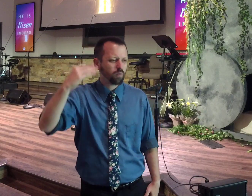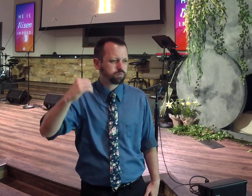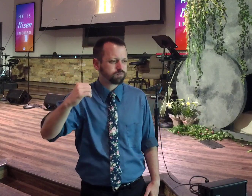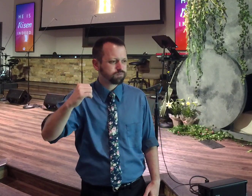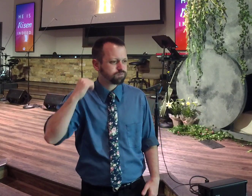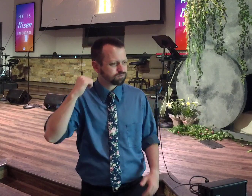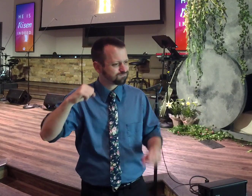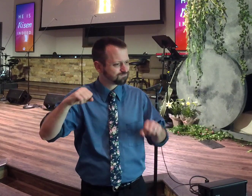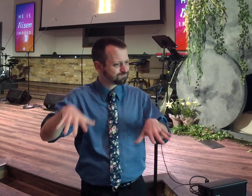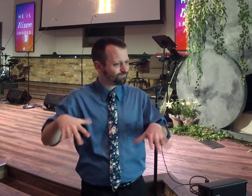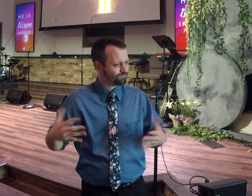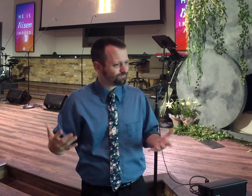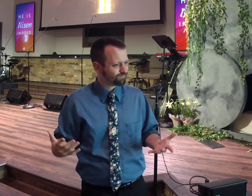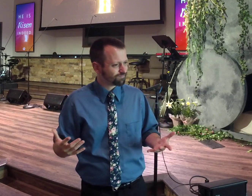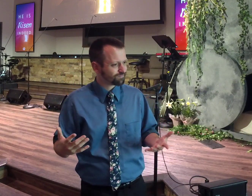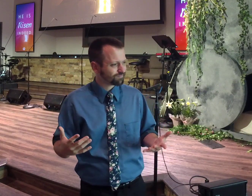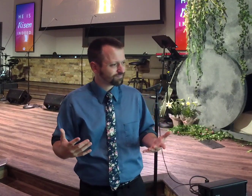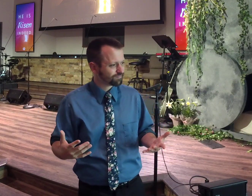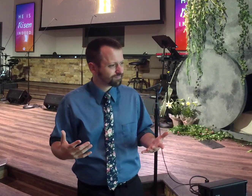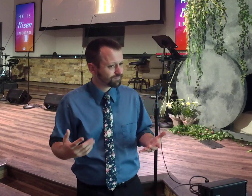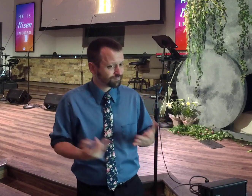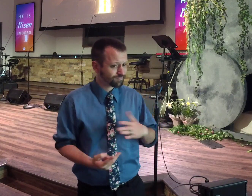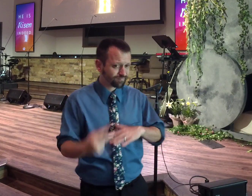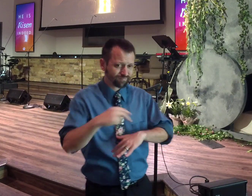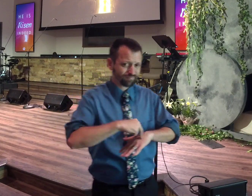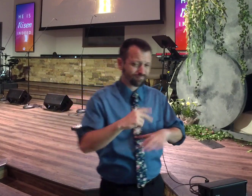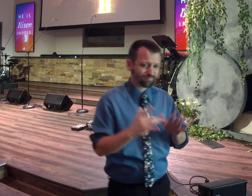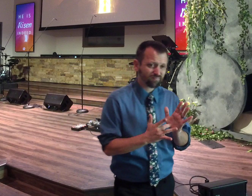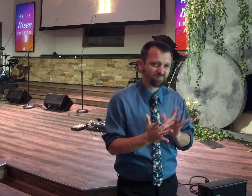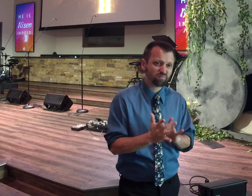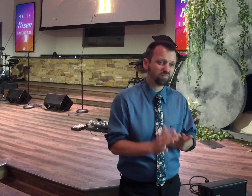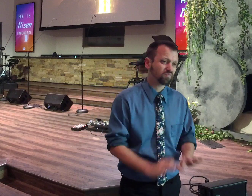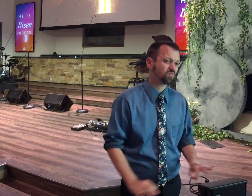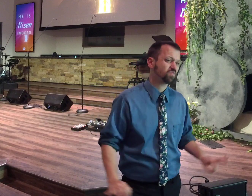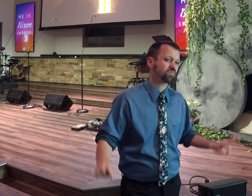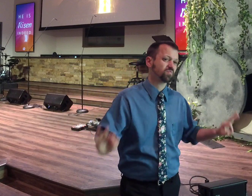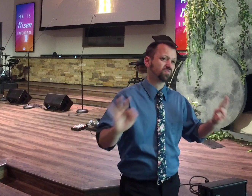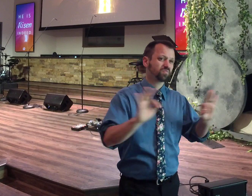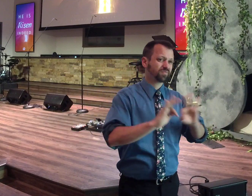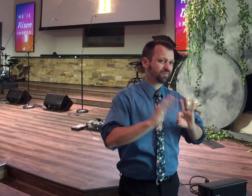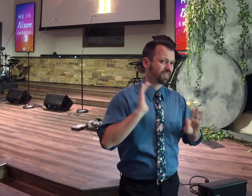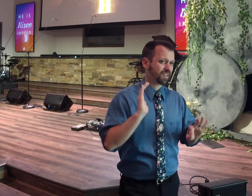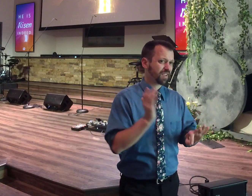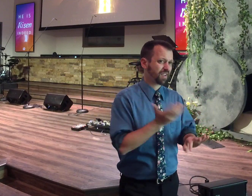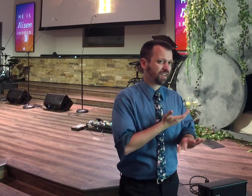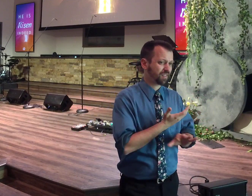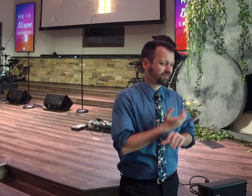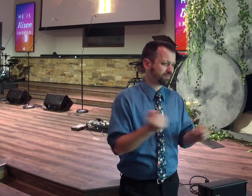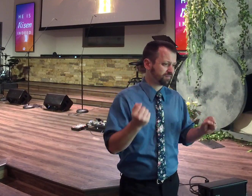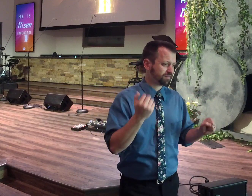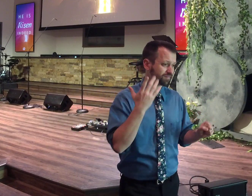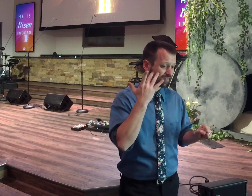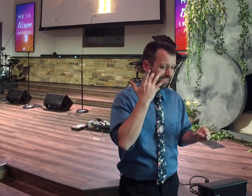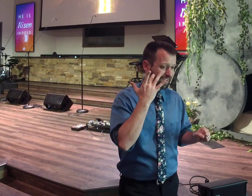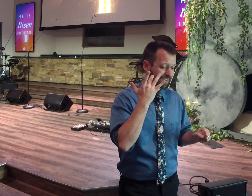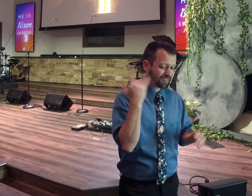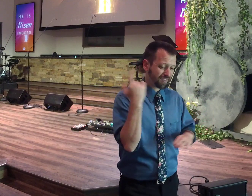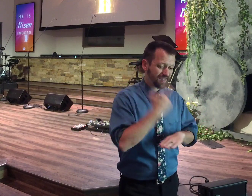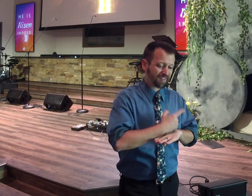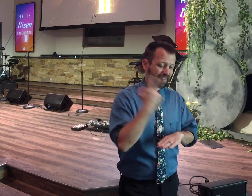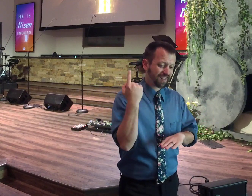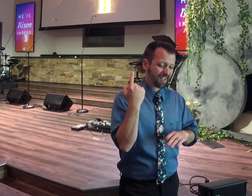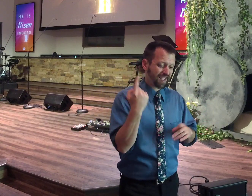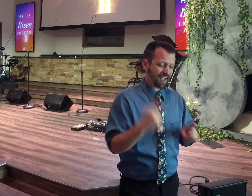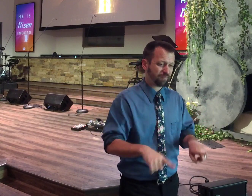Jesus Christ plays such a vital role in our salvation. Because when that day comes, when you